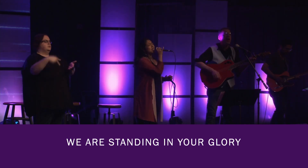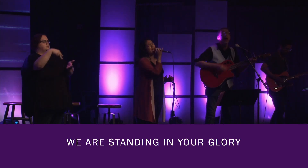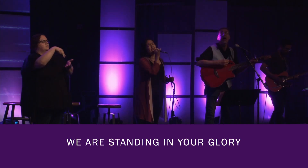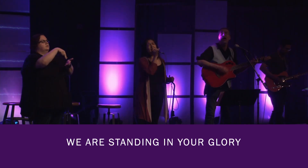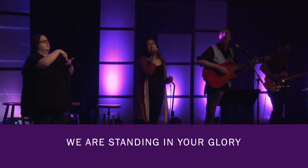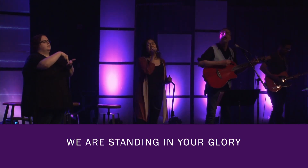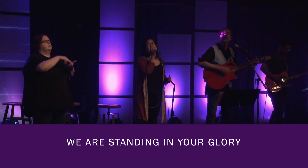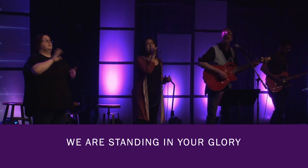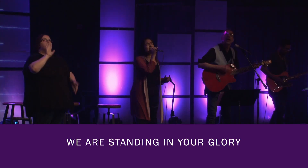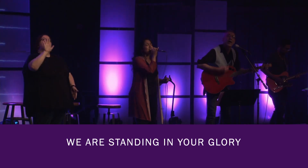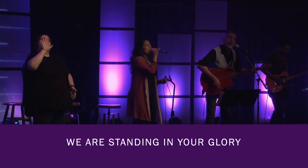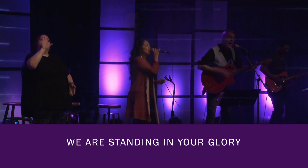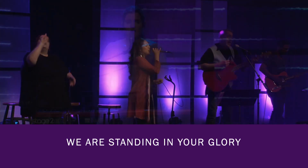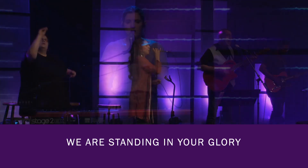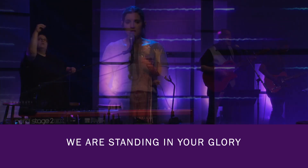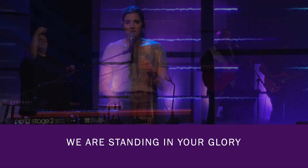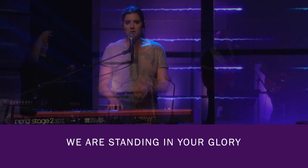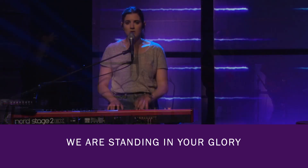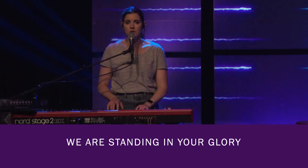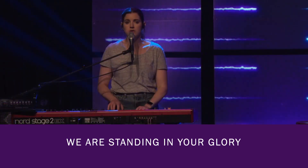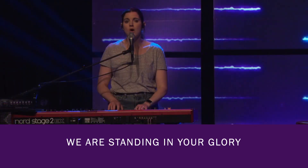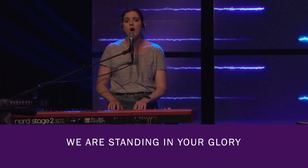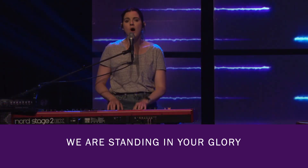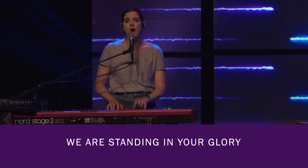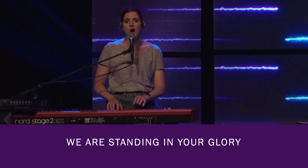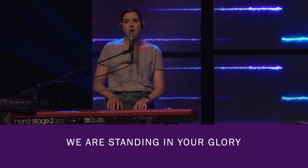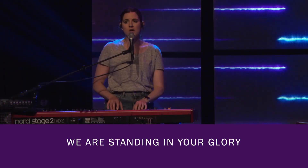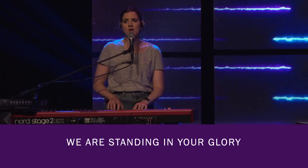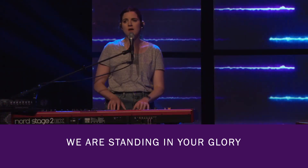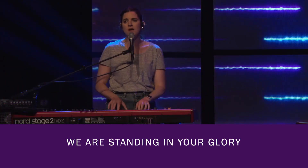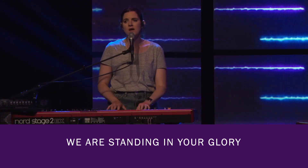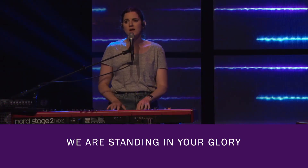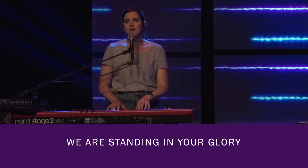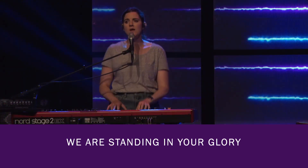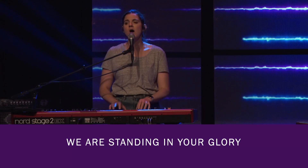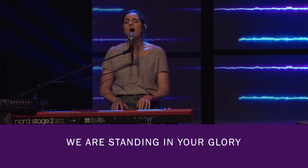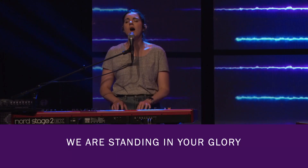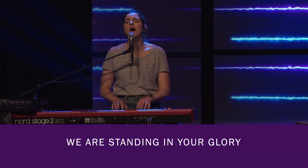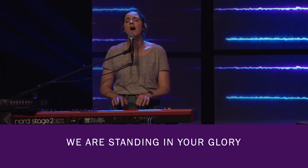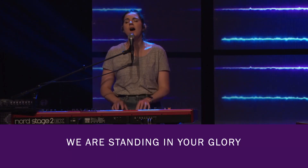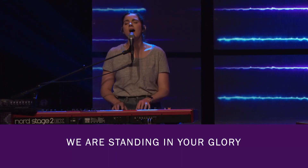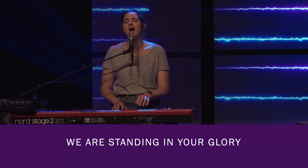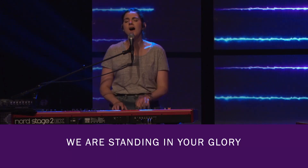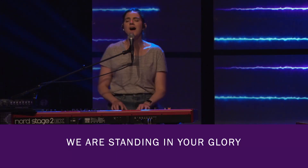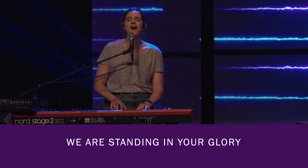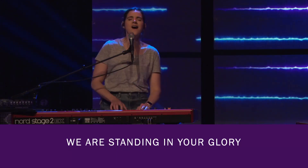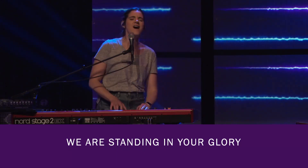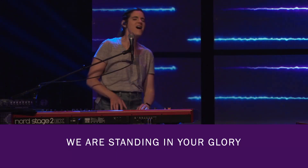are standing in your glory,